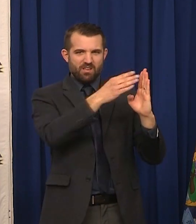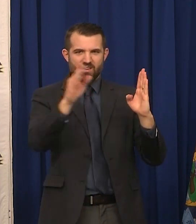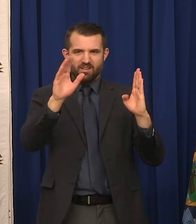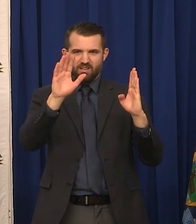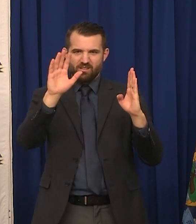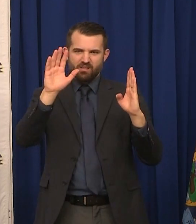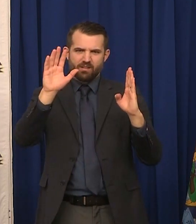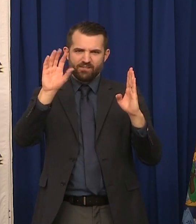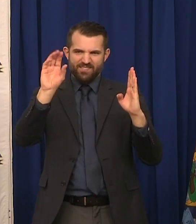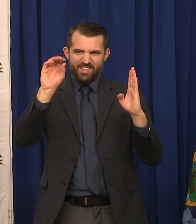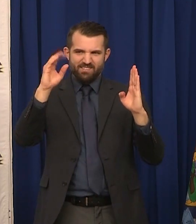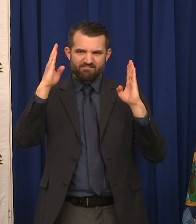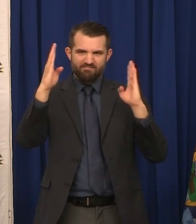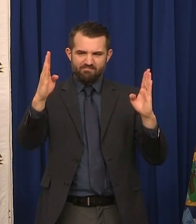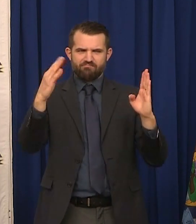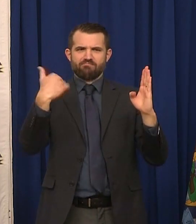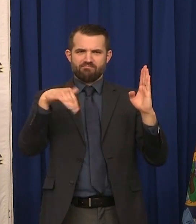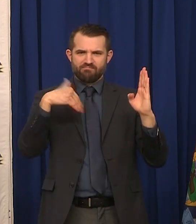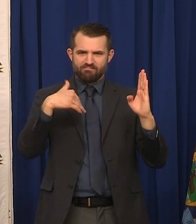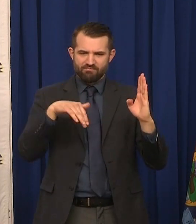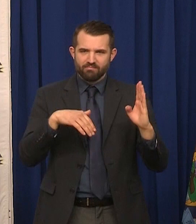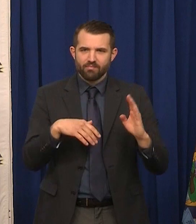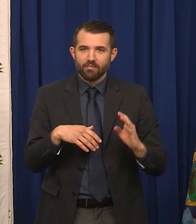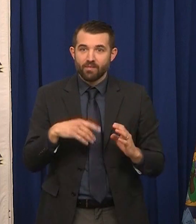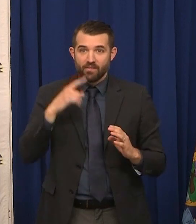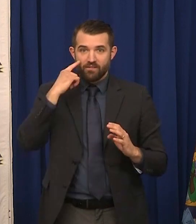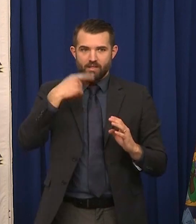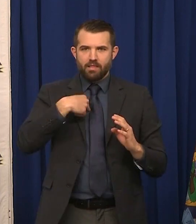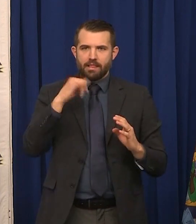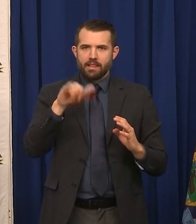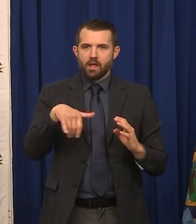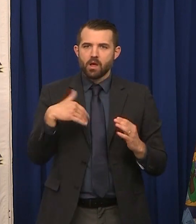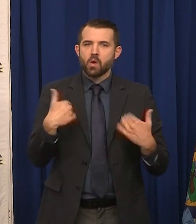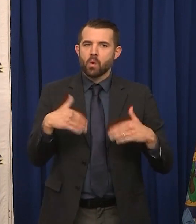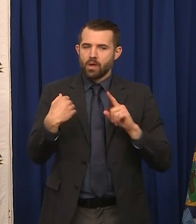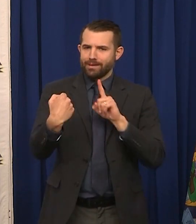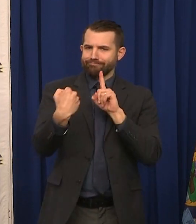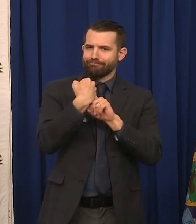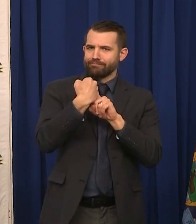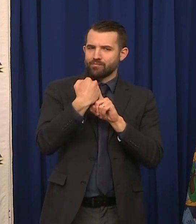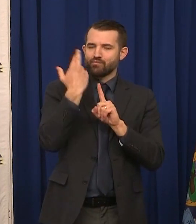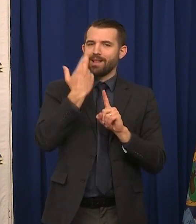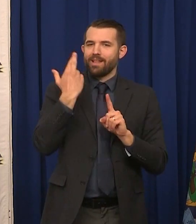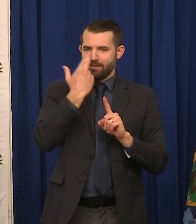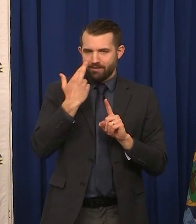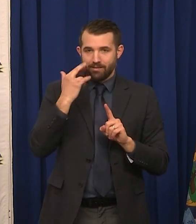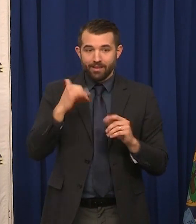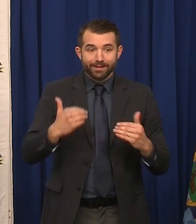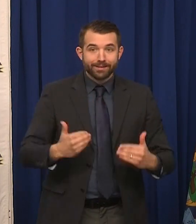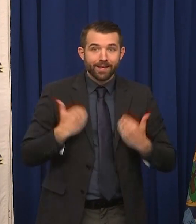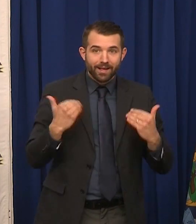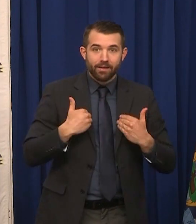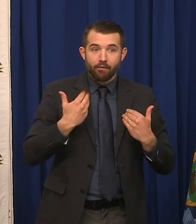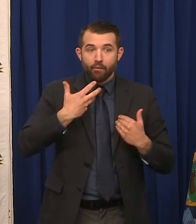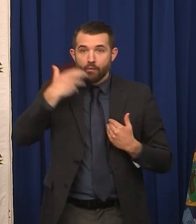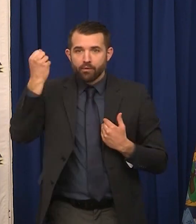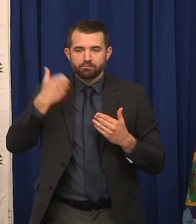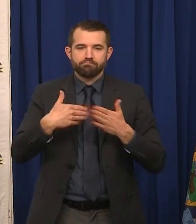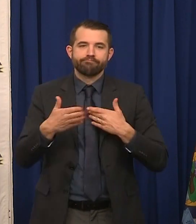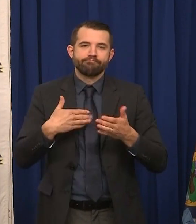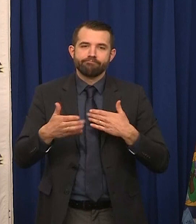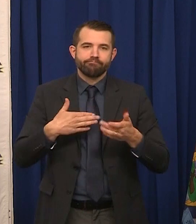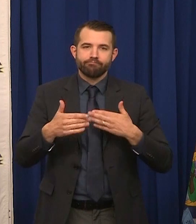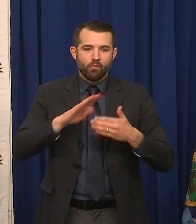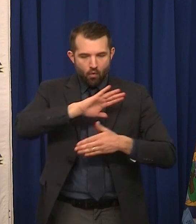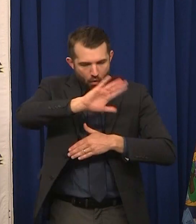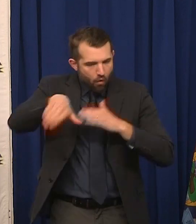everybody needs to take precautions, not just folks who are older, not just folks who have chronic health conditions. So with